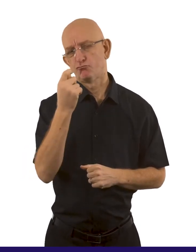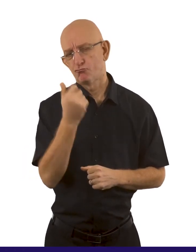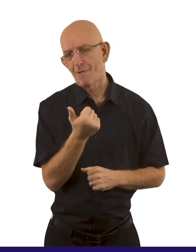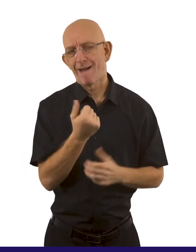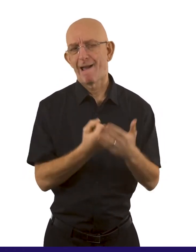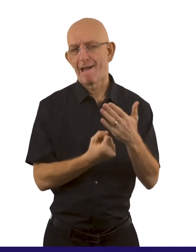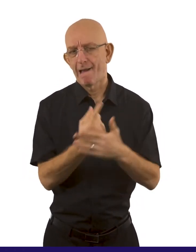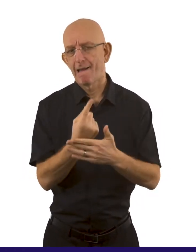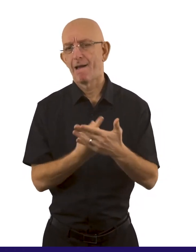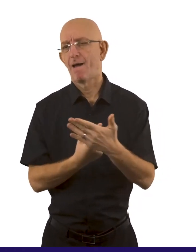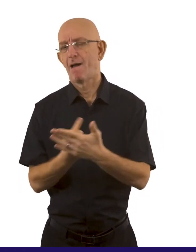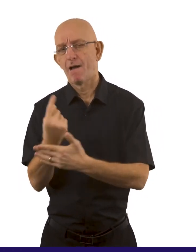Rarely.